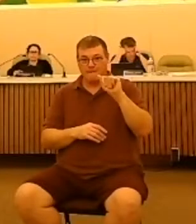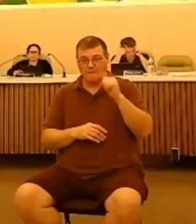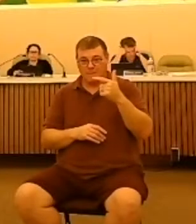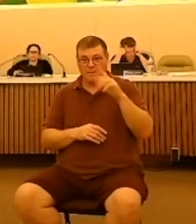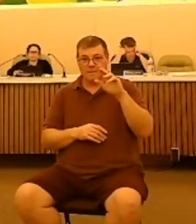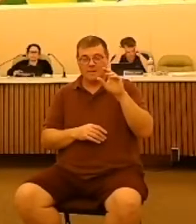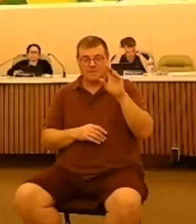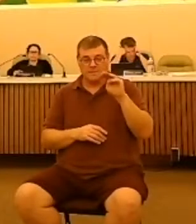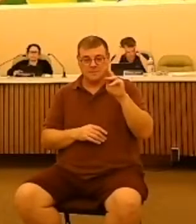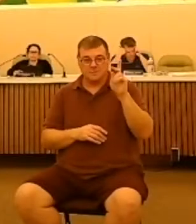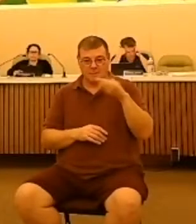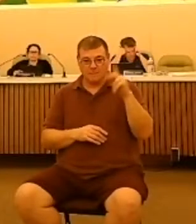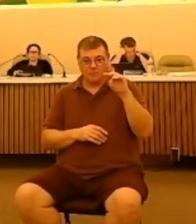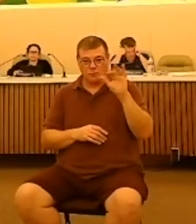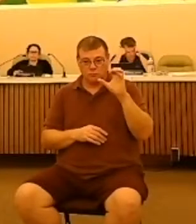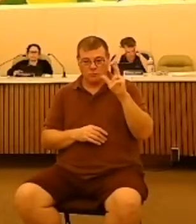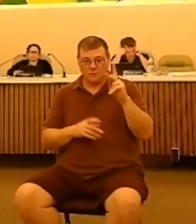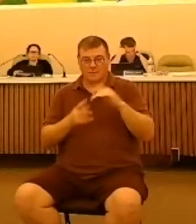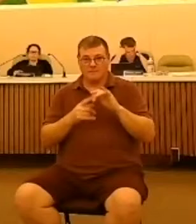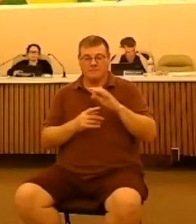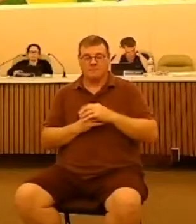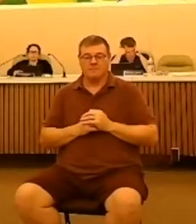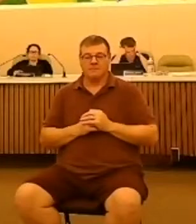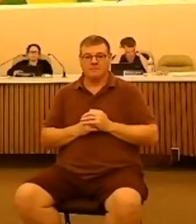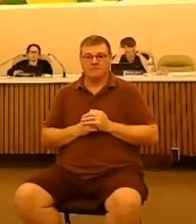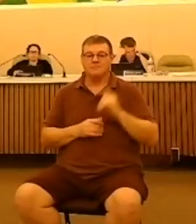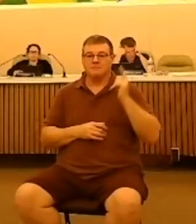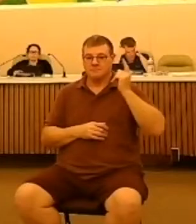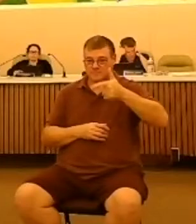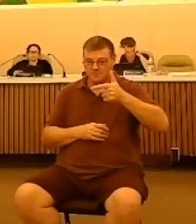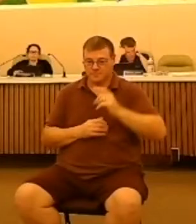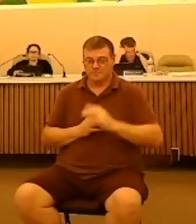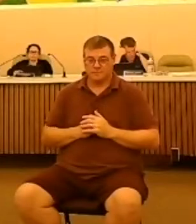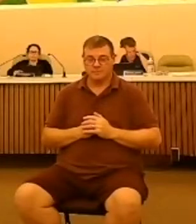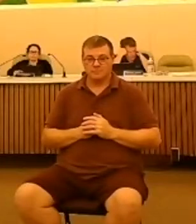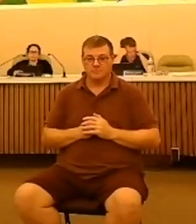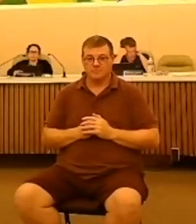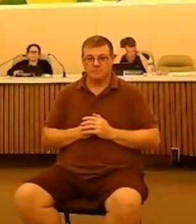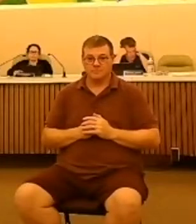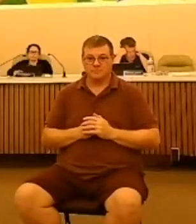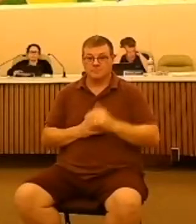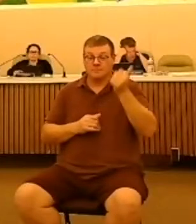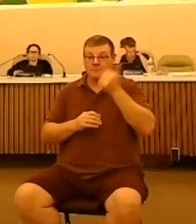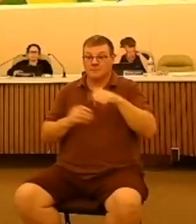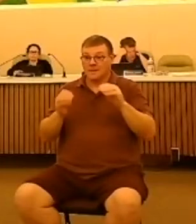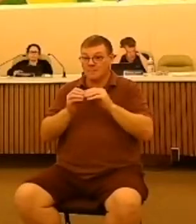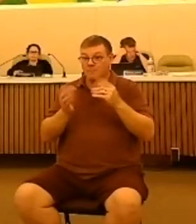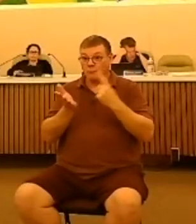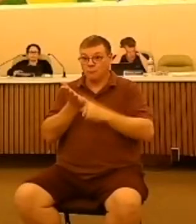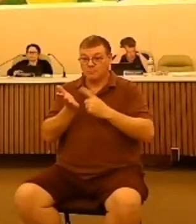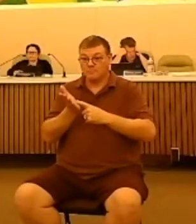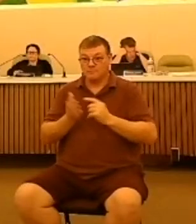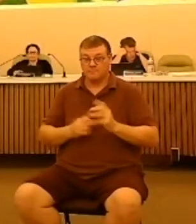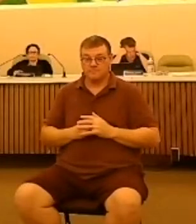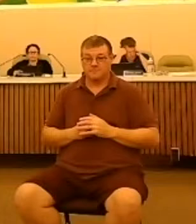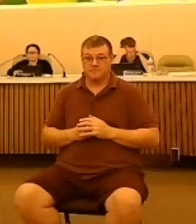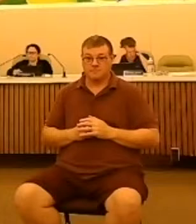Beam Mack Sales and Services Rochester. Second. Any further discussion?